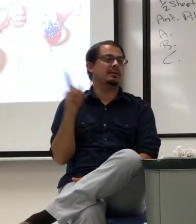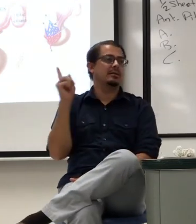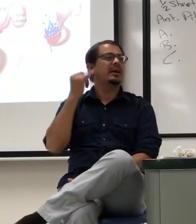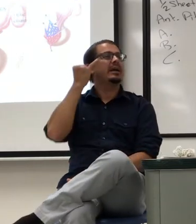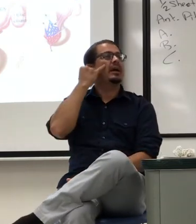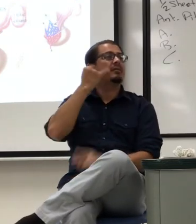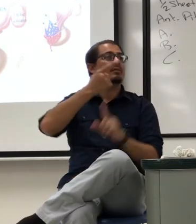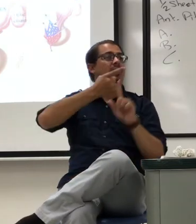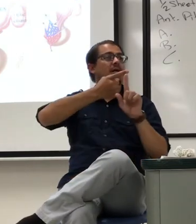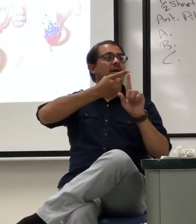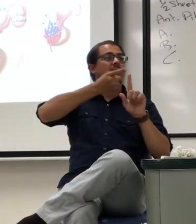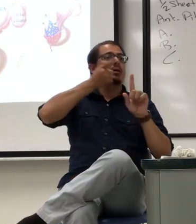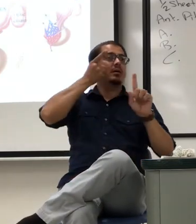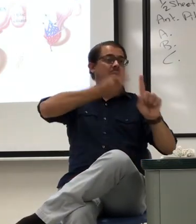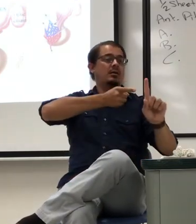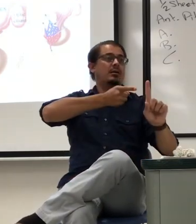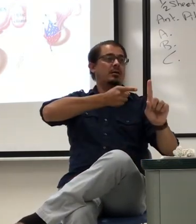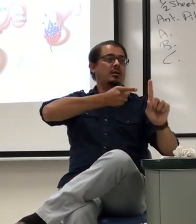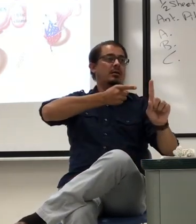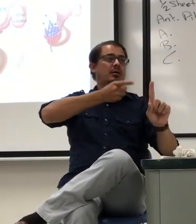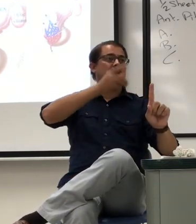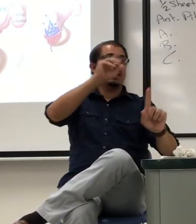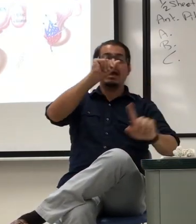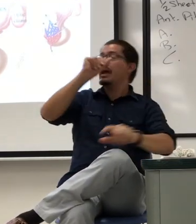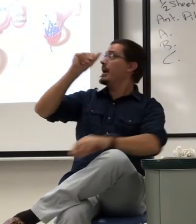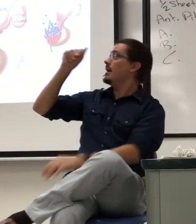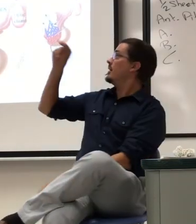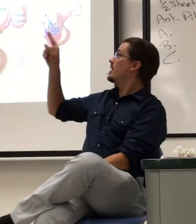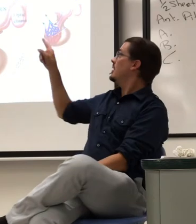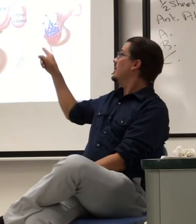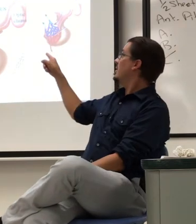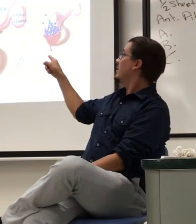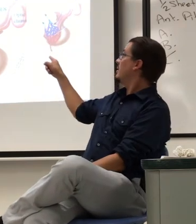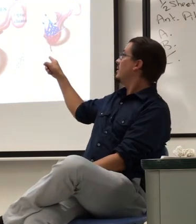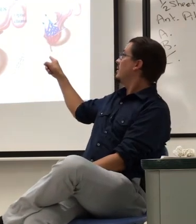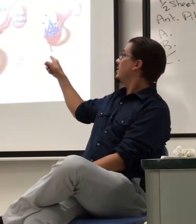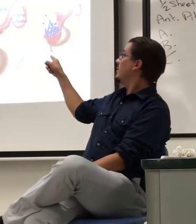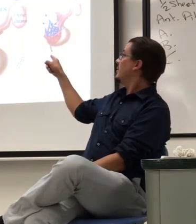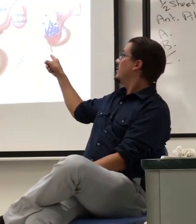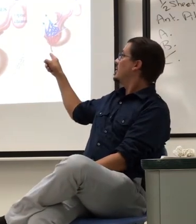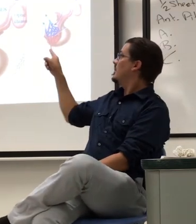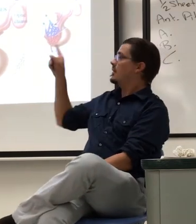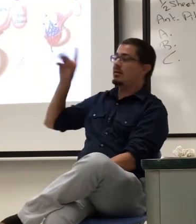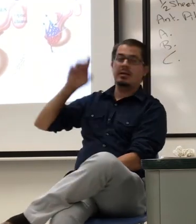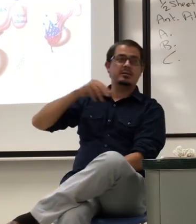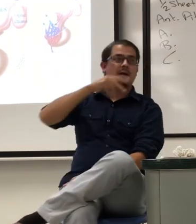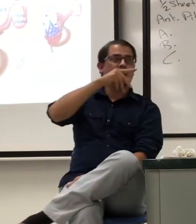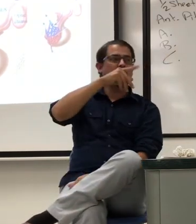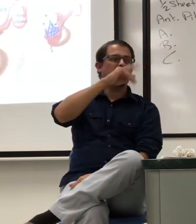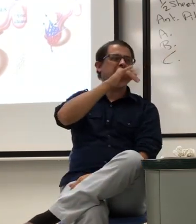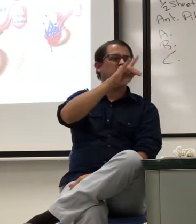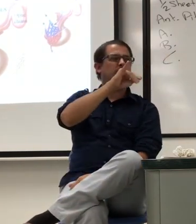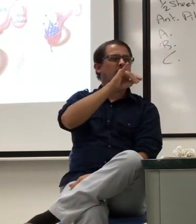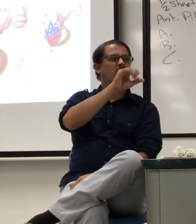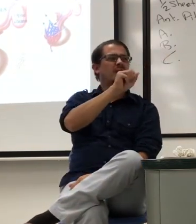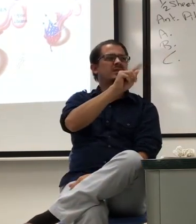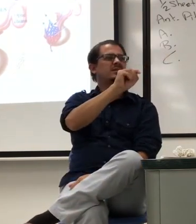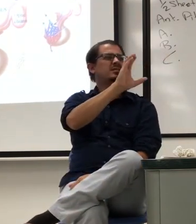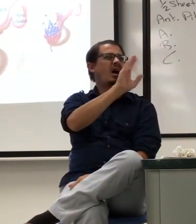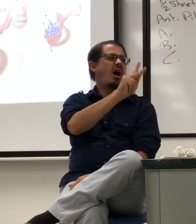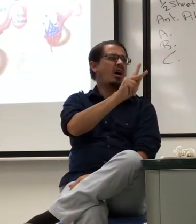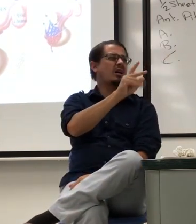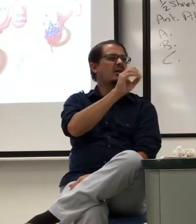I'm going for A here, based on what I taught, I think pituitary stalk or infundibulum would be